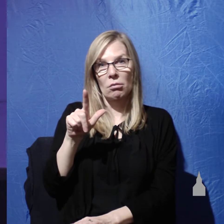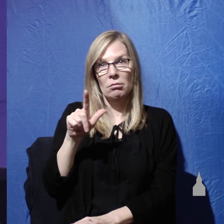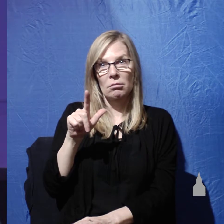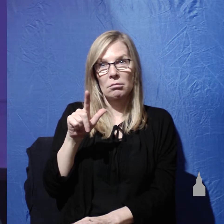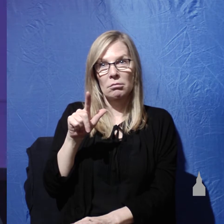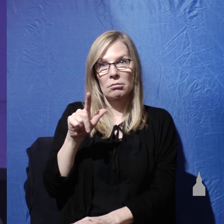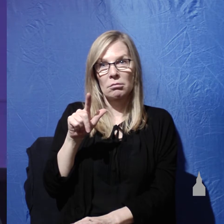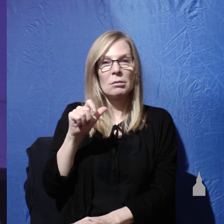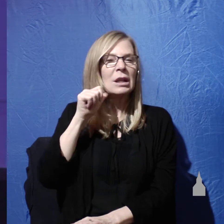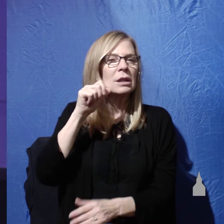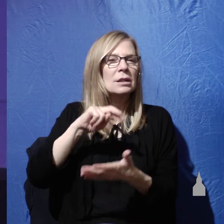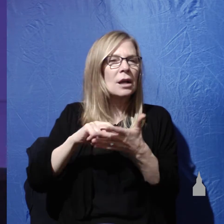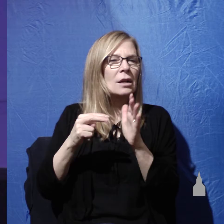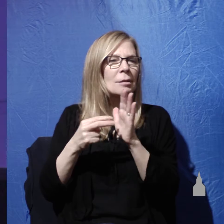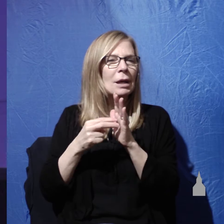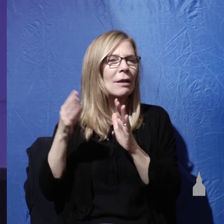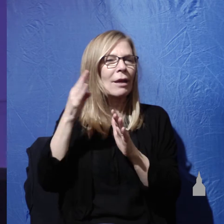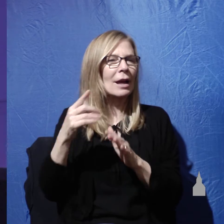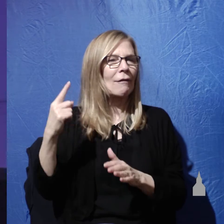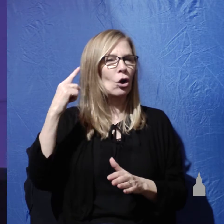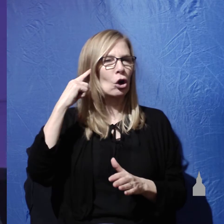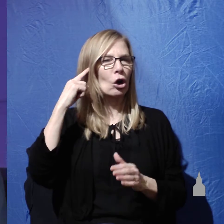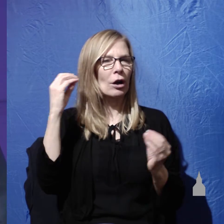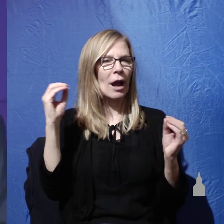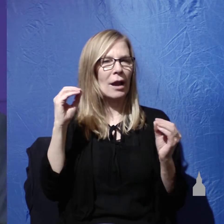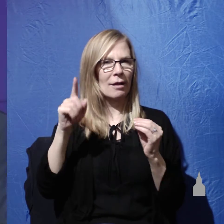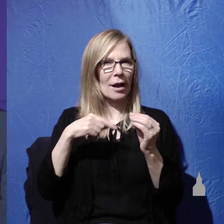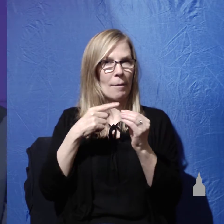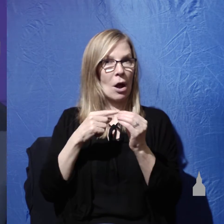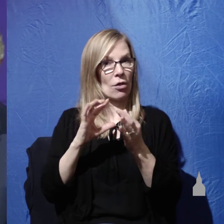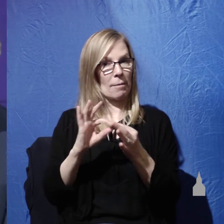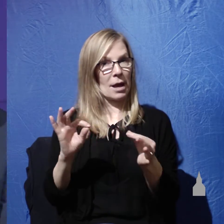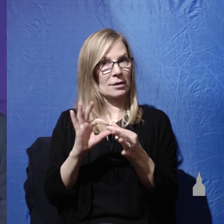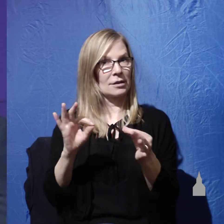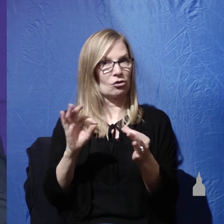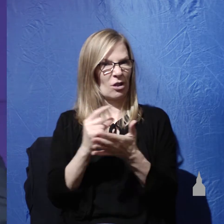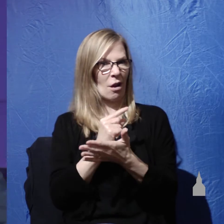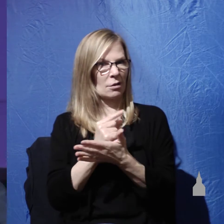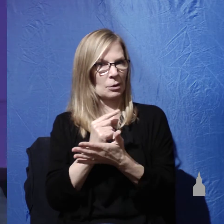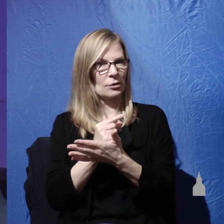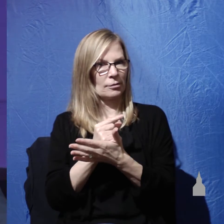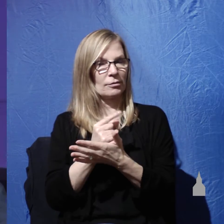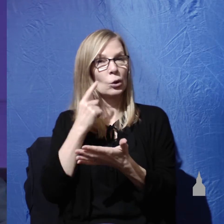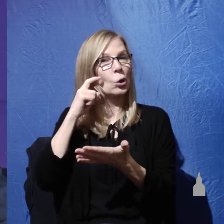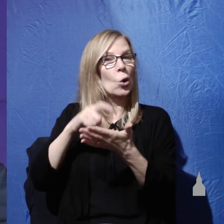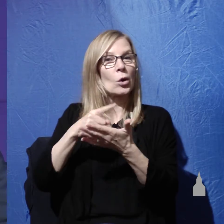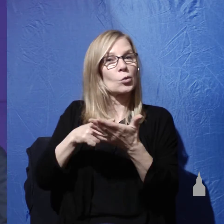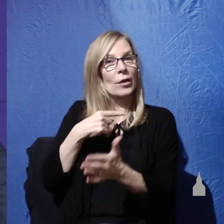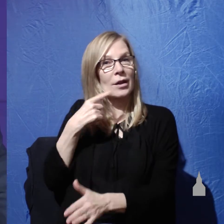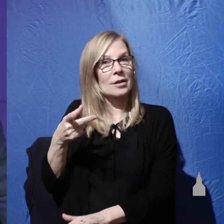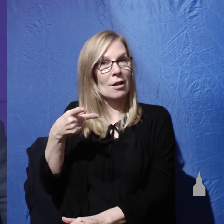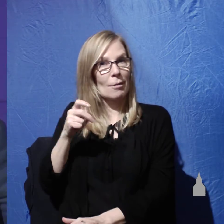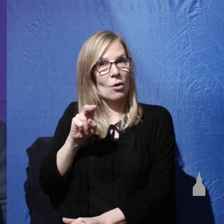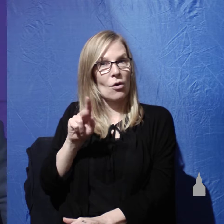heard anything negative about the message of the gospel that Paul preached. Notice what they tell Paul in verse 22.